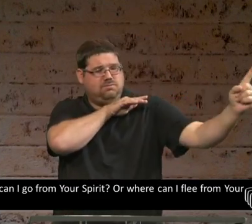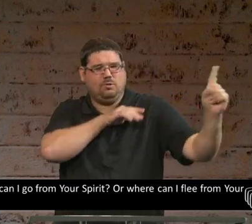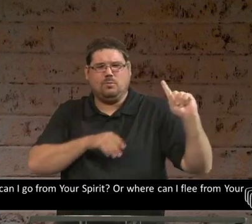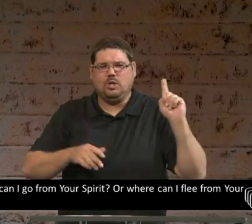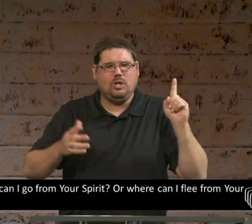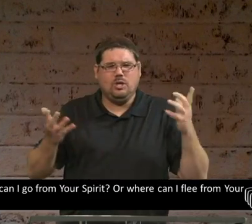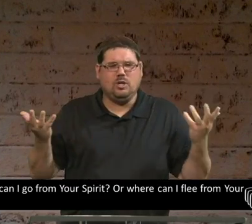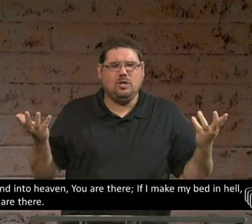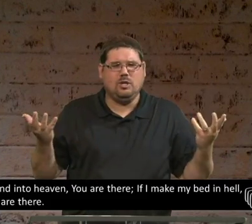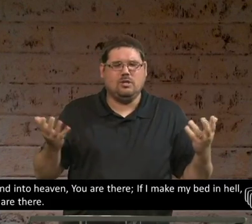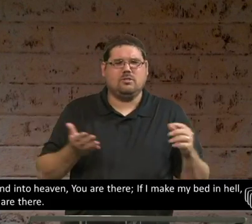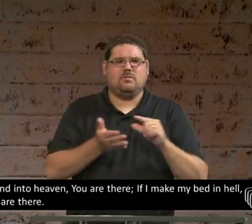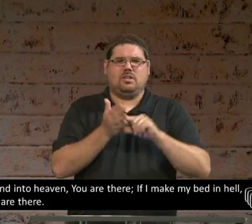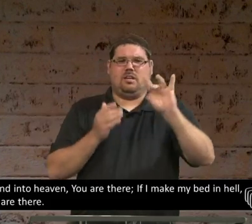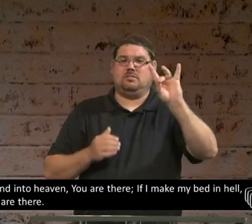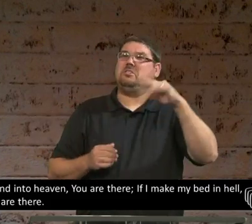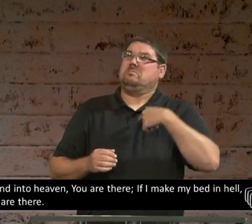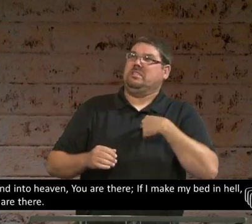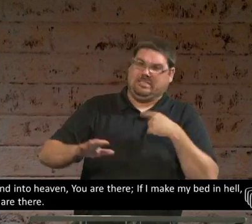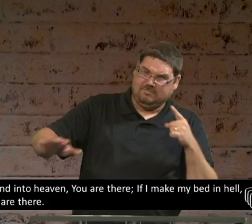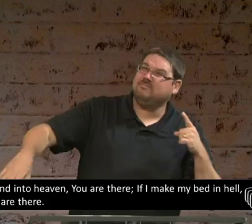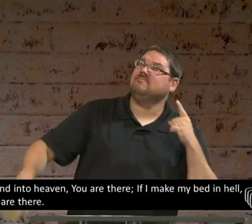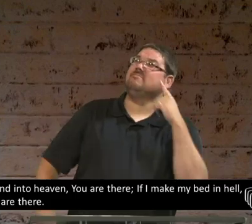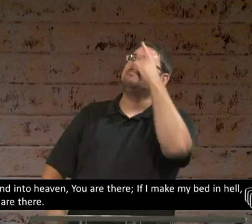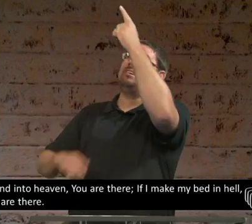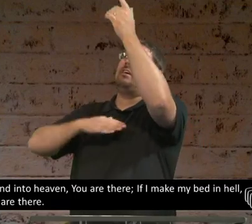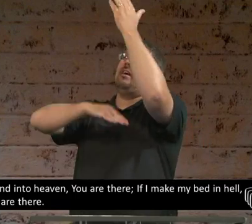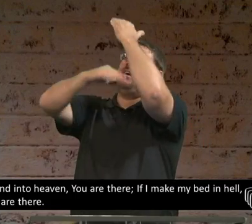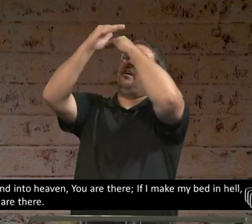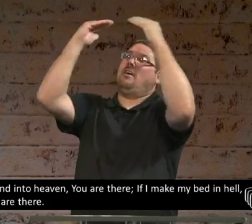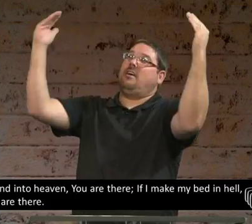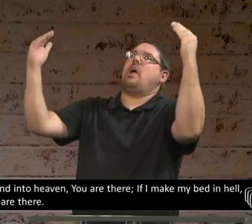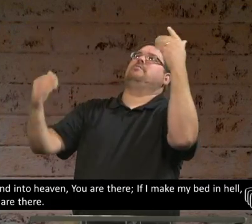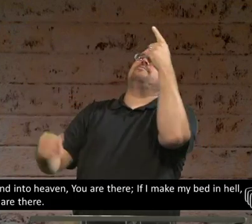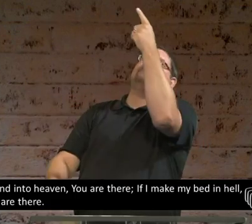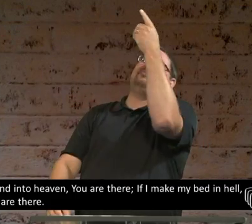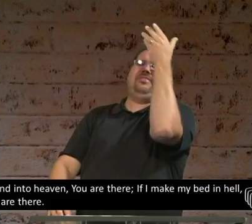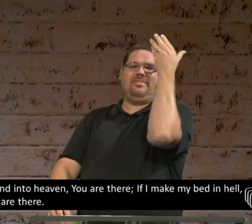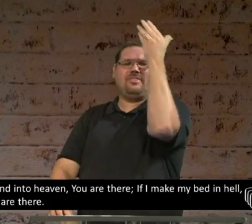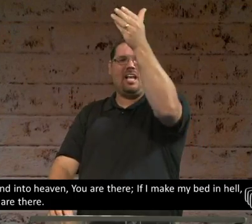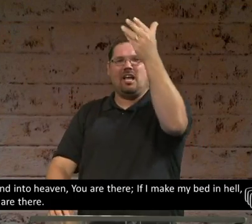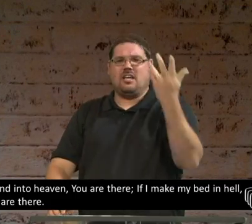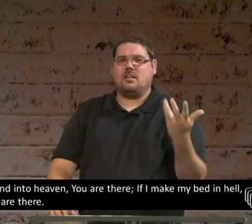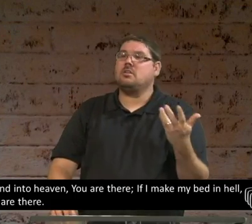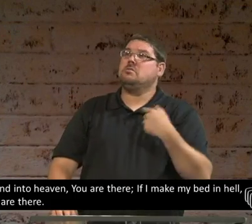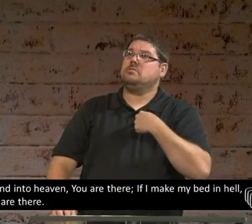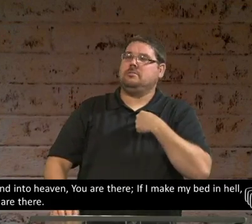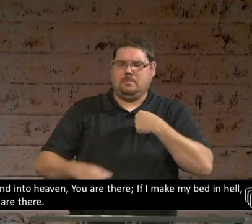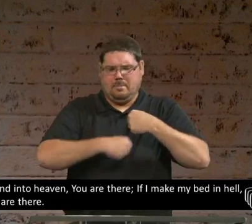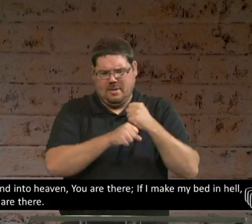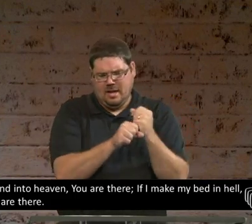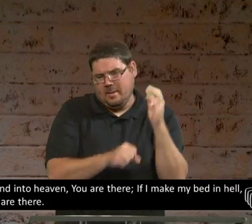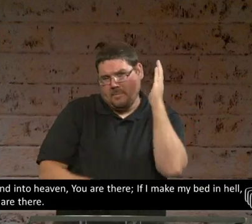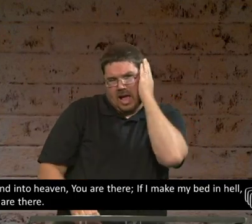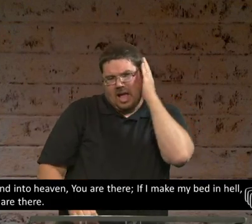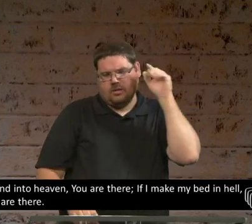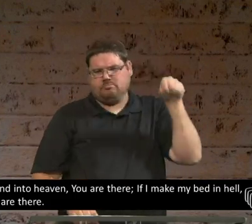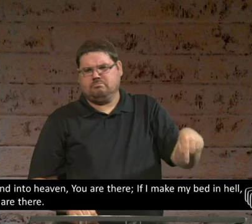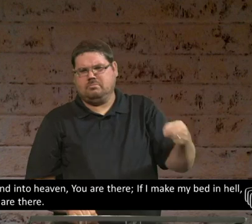Or where can I flee from your presence?" Verse 8, "If I ascend into heaven, you are there.